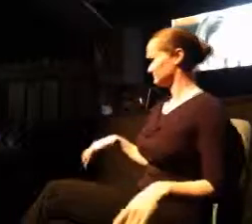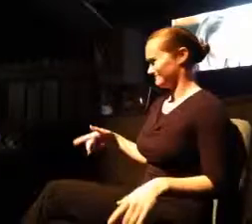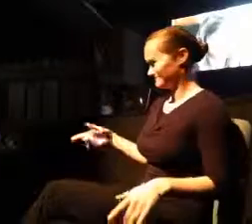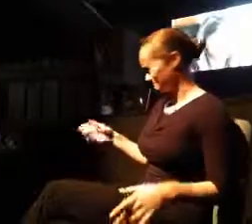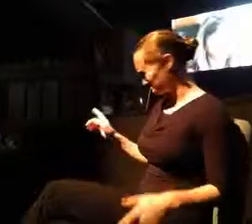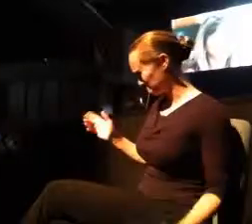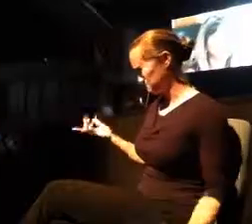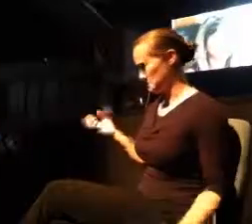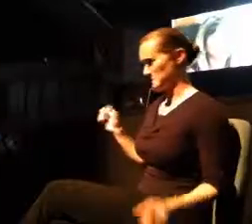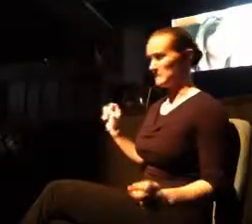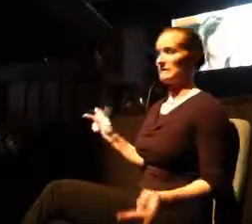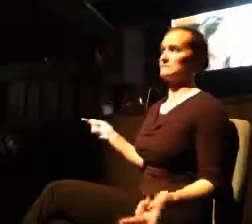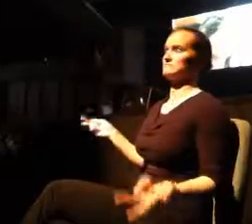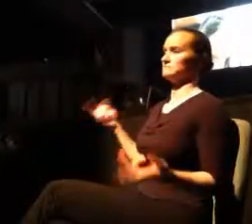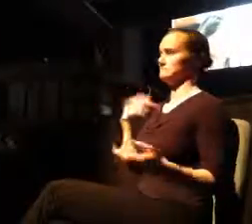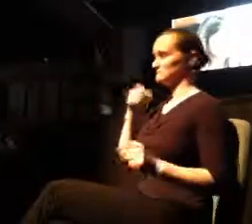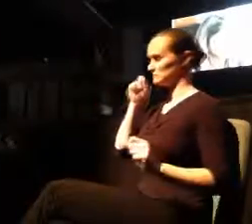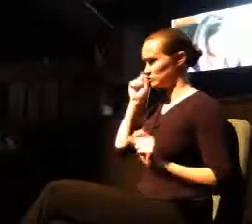that came from, but